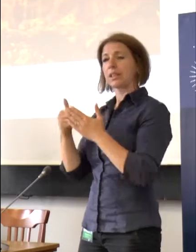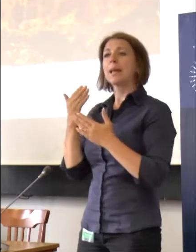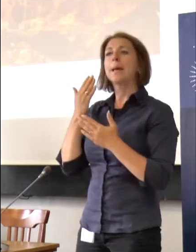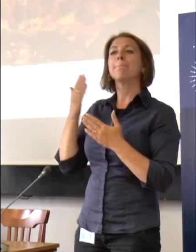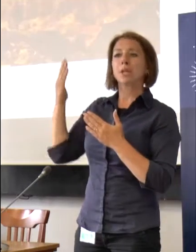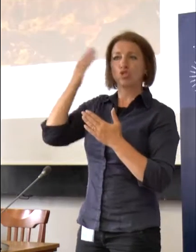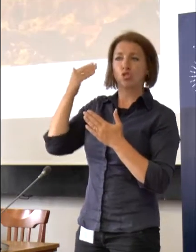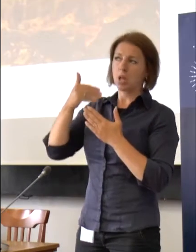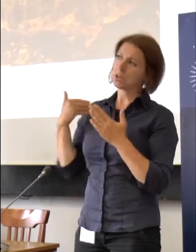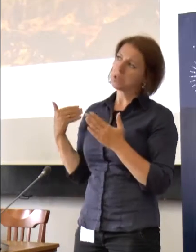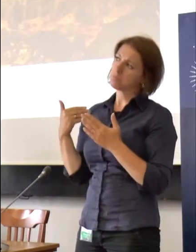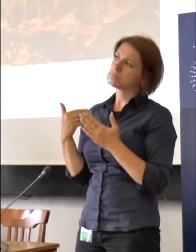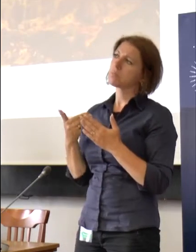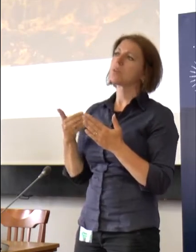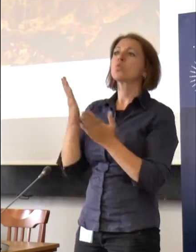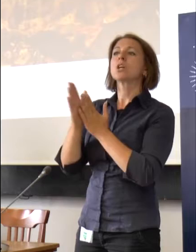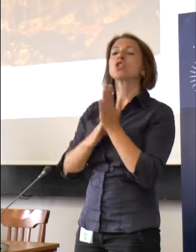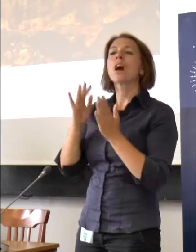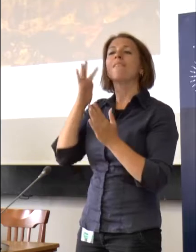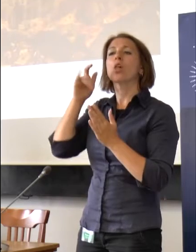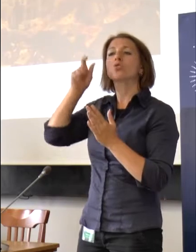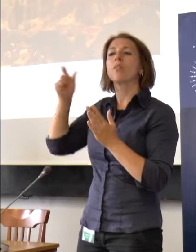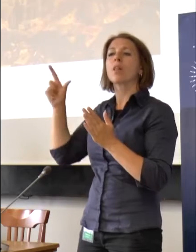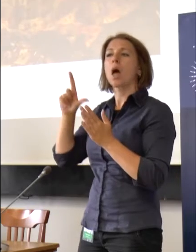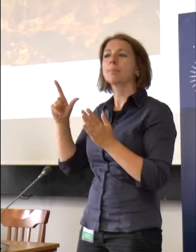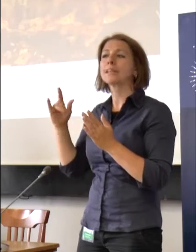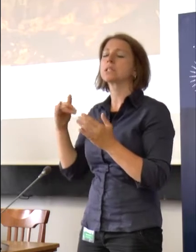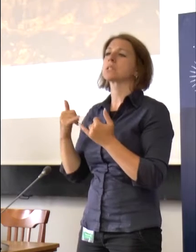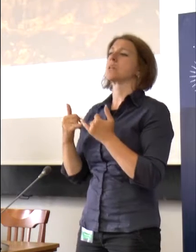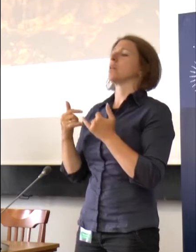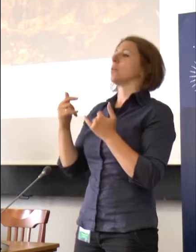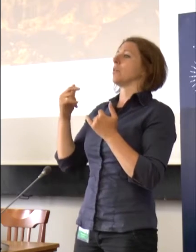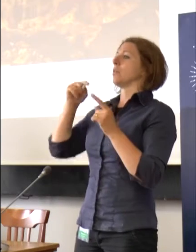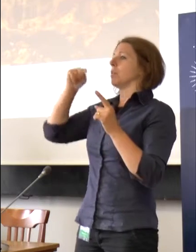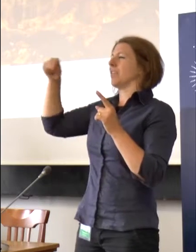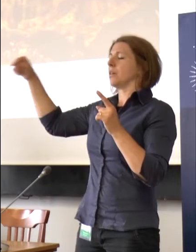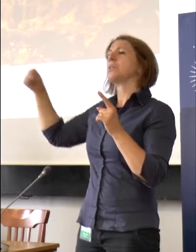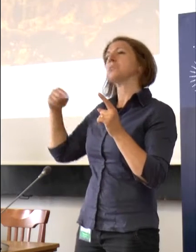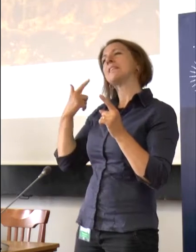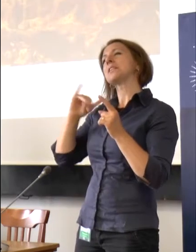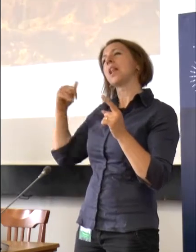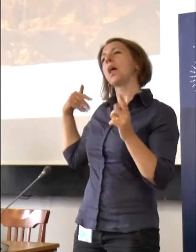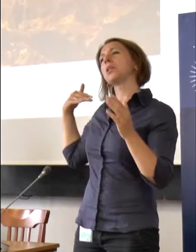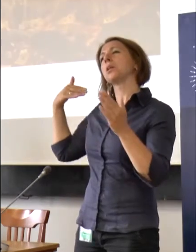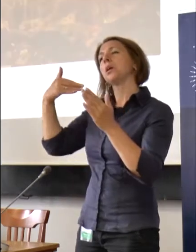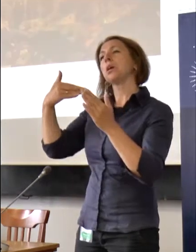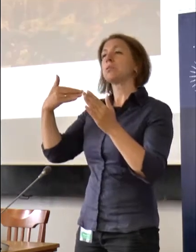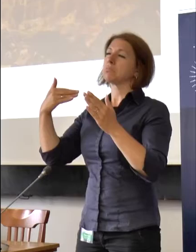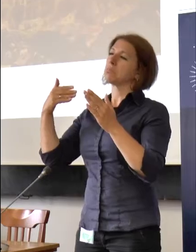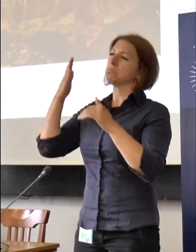say, 1765, from Leibniz's new essays to 1965 to Chomsky's